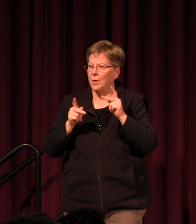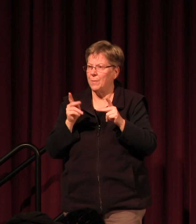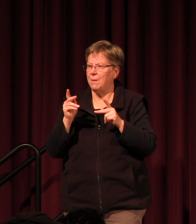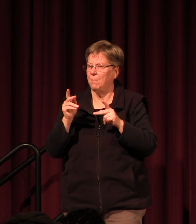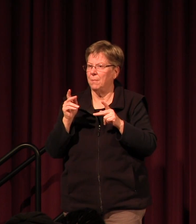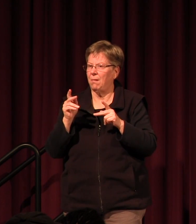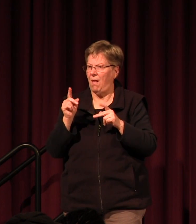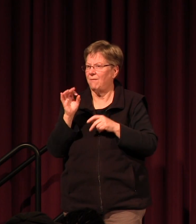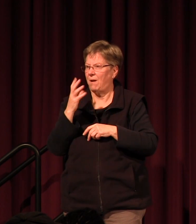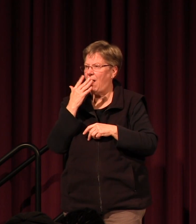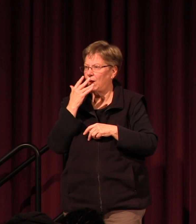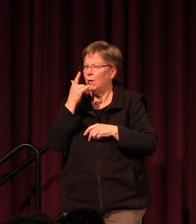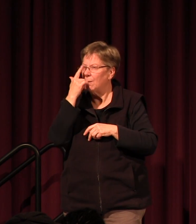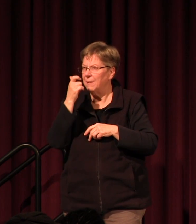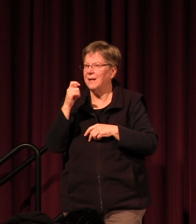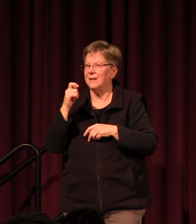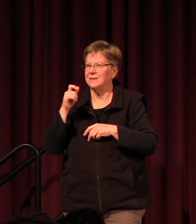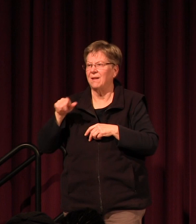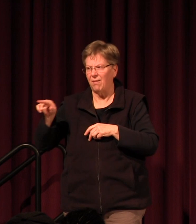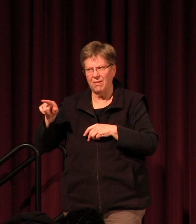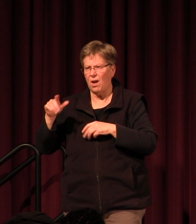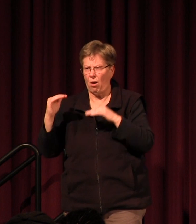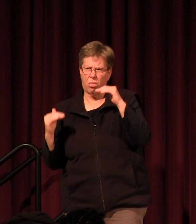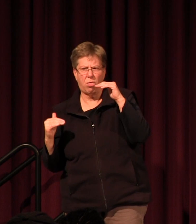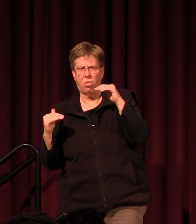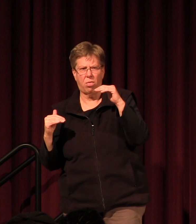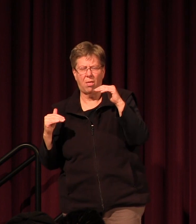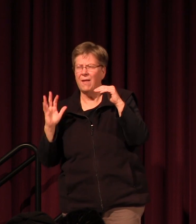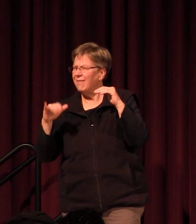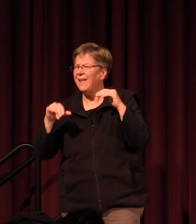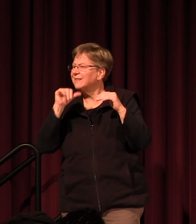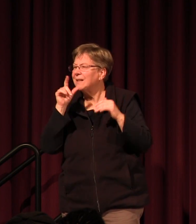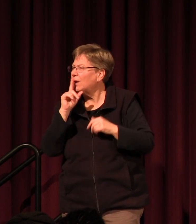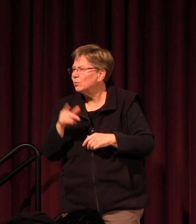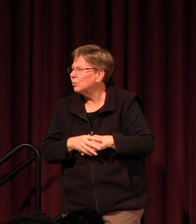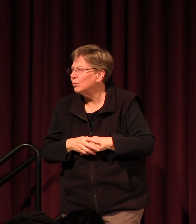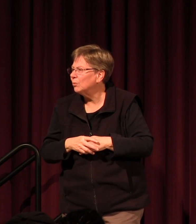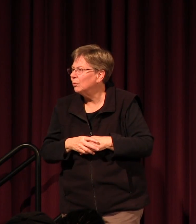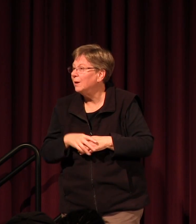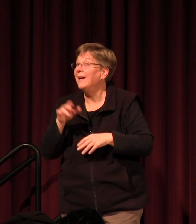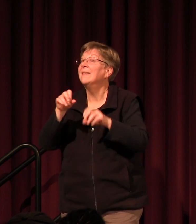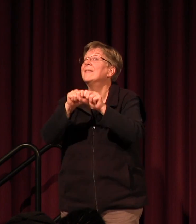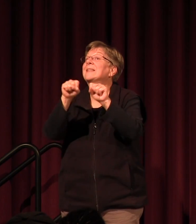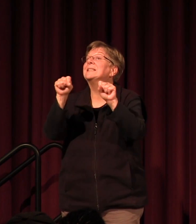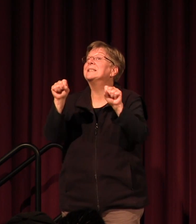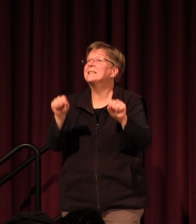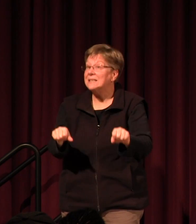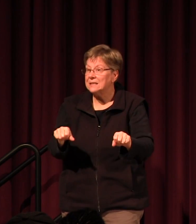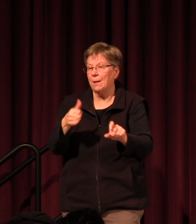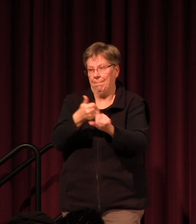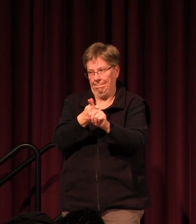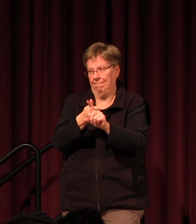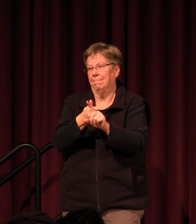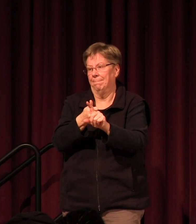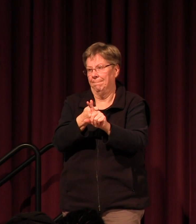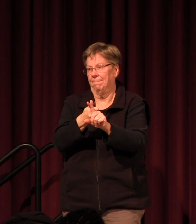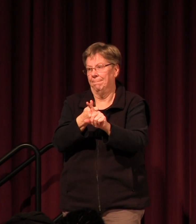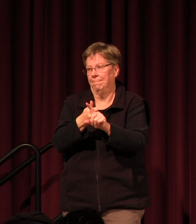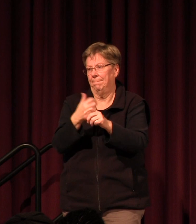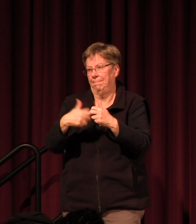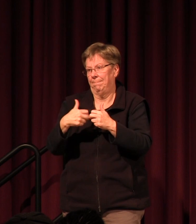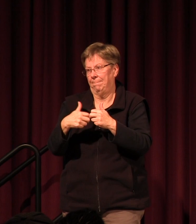of color because they're falling short. And that's not true. The system is falling short.